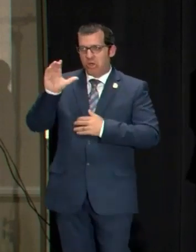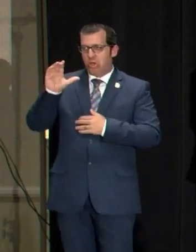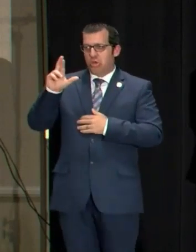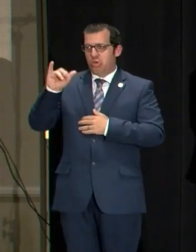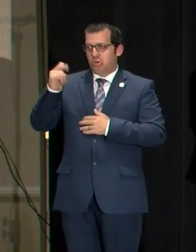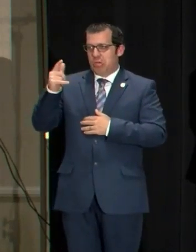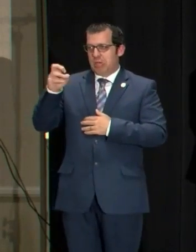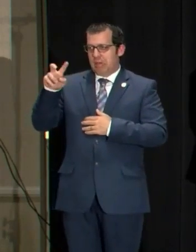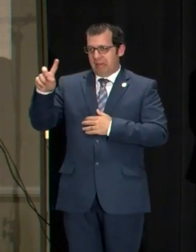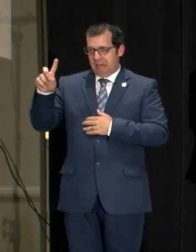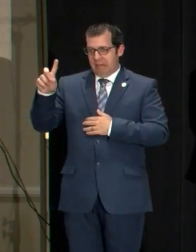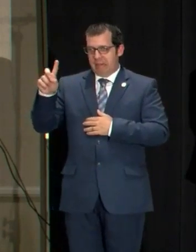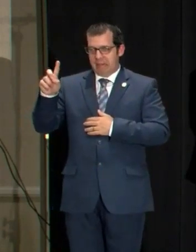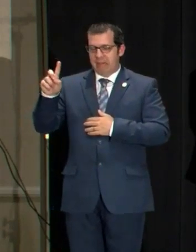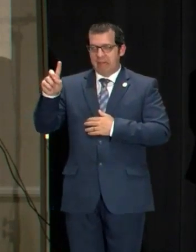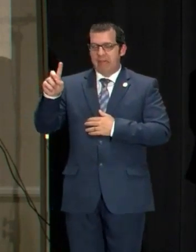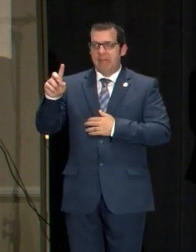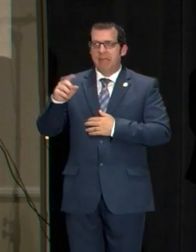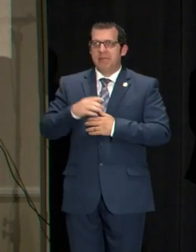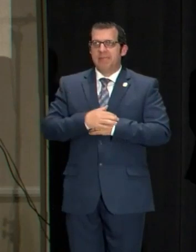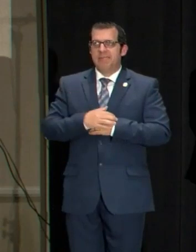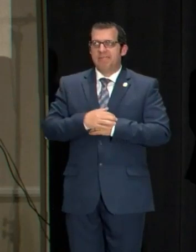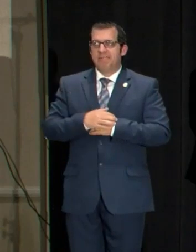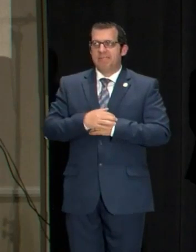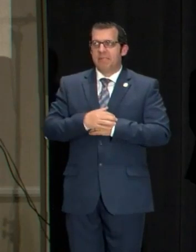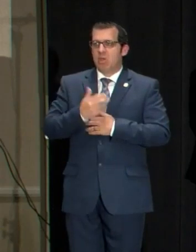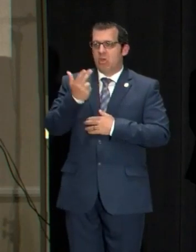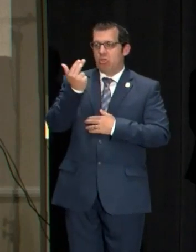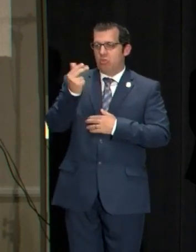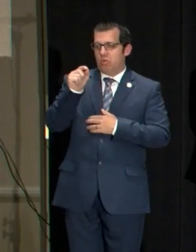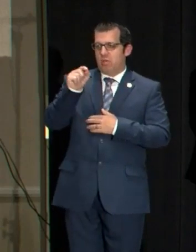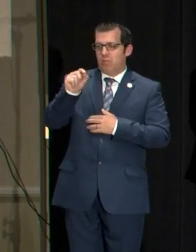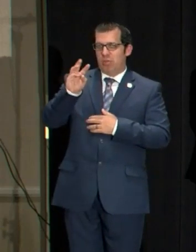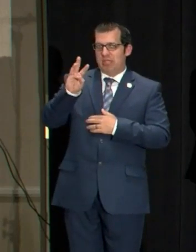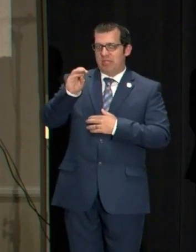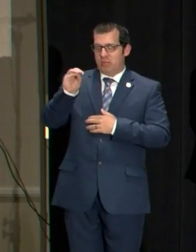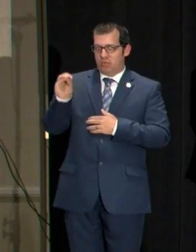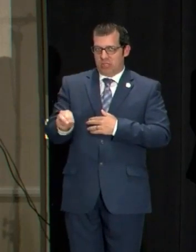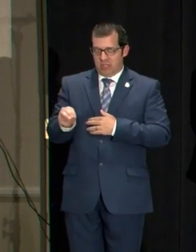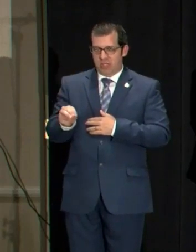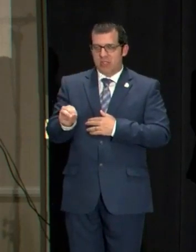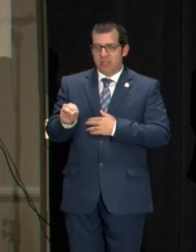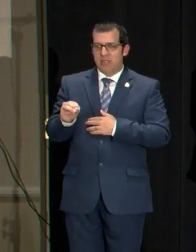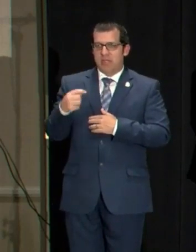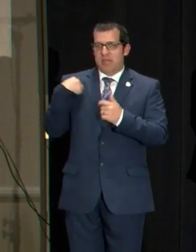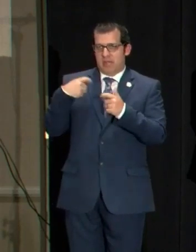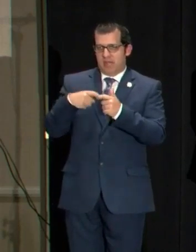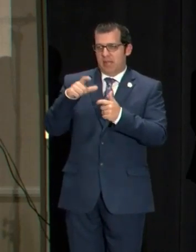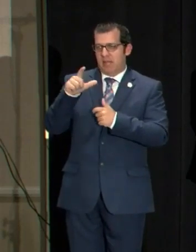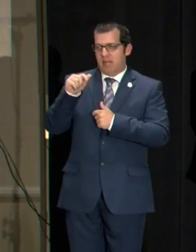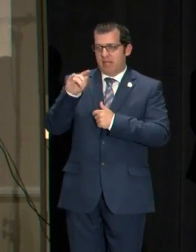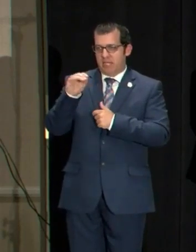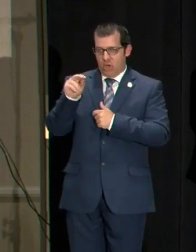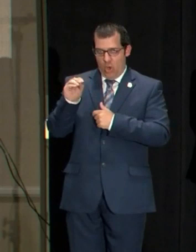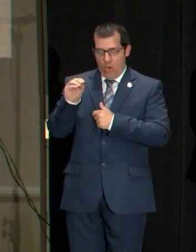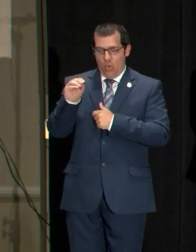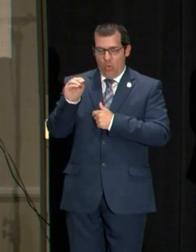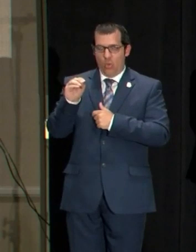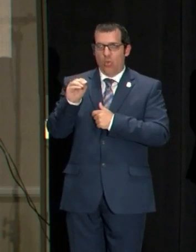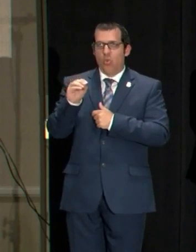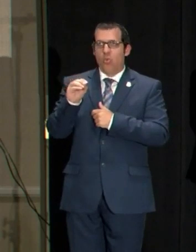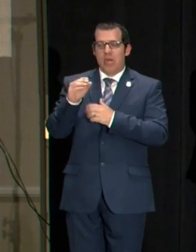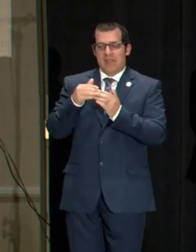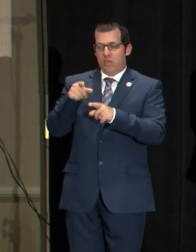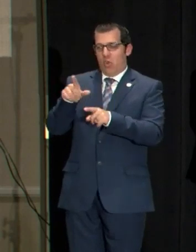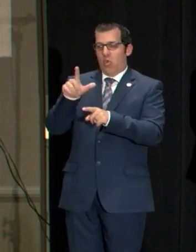County. We've had 13.6% have been Latino, even though